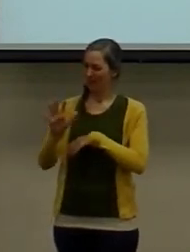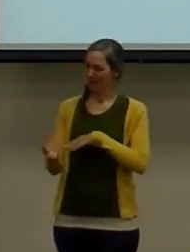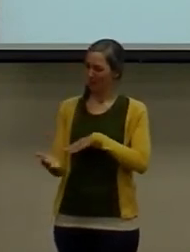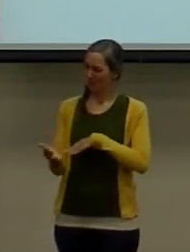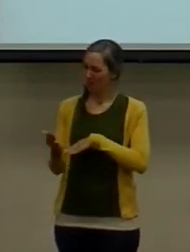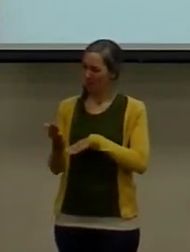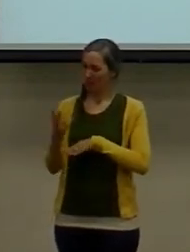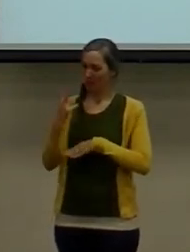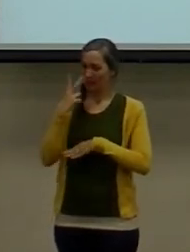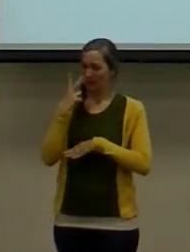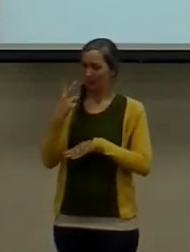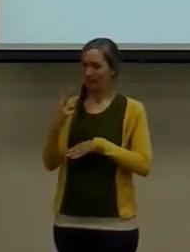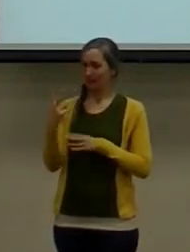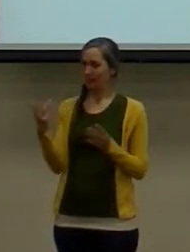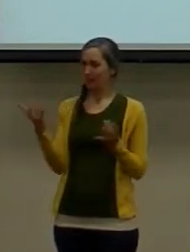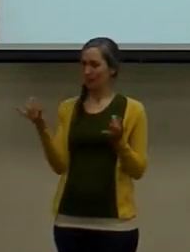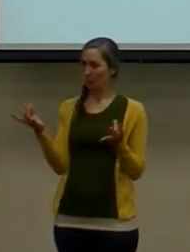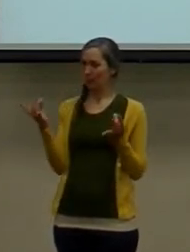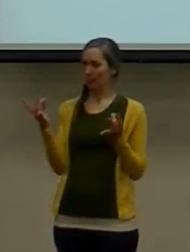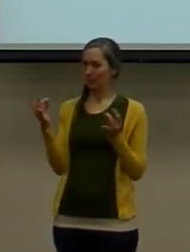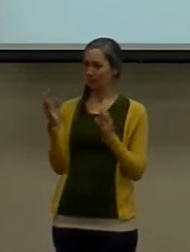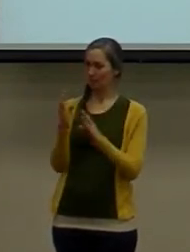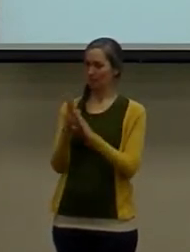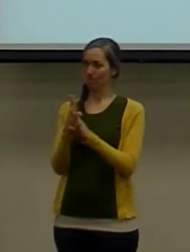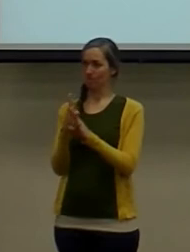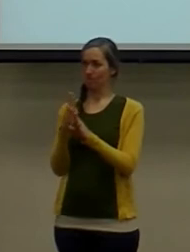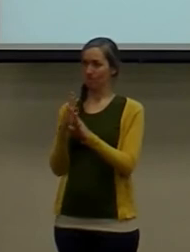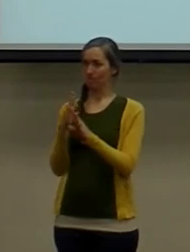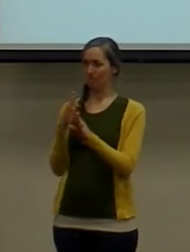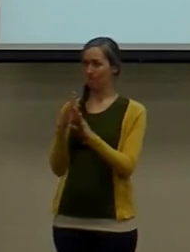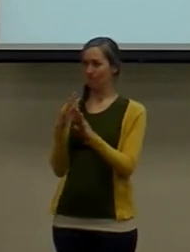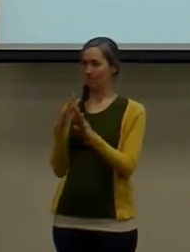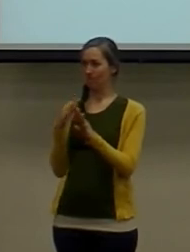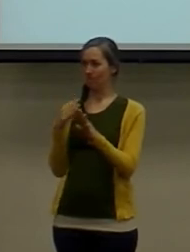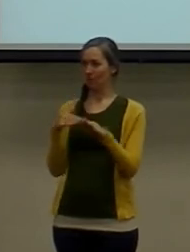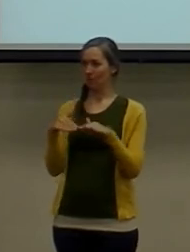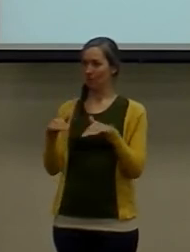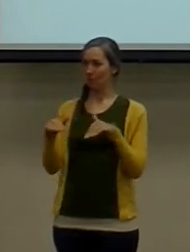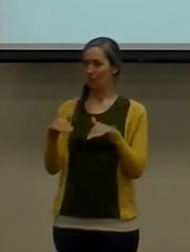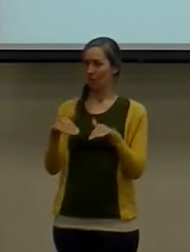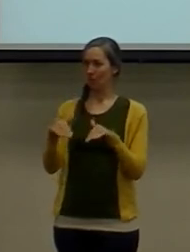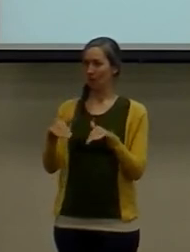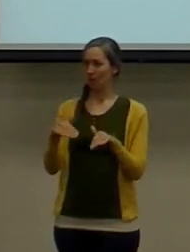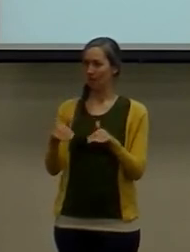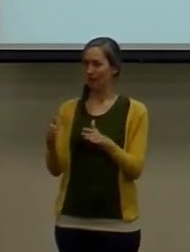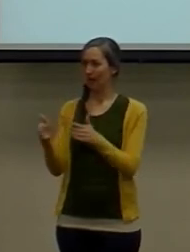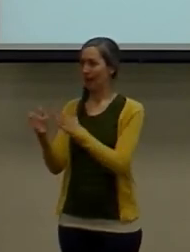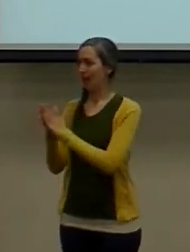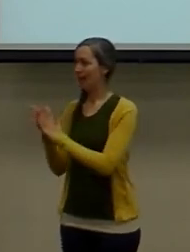them line up and walk and ask for food.